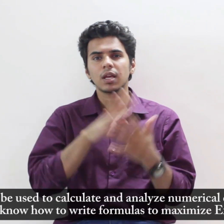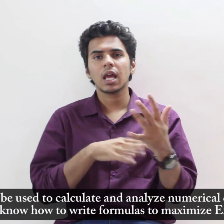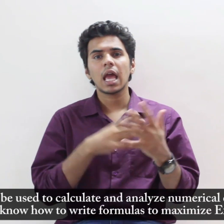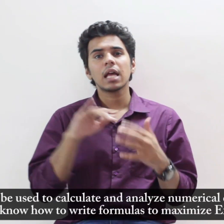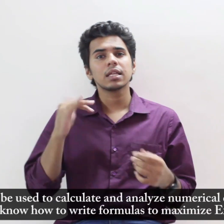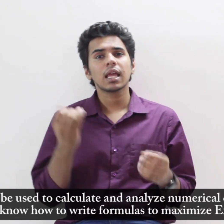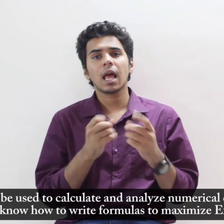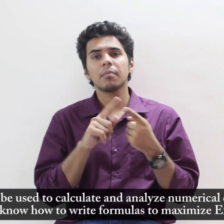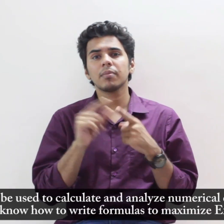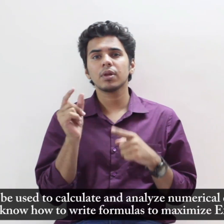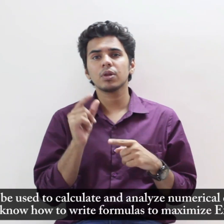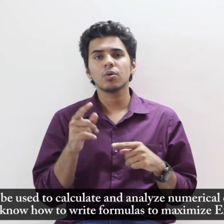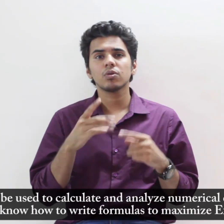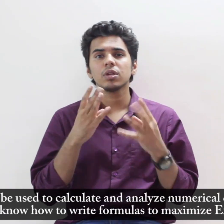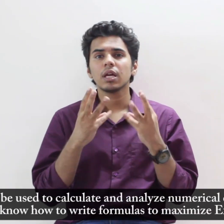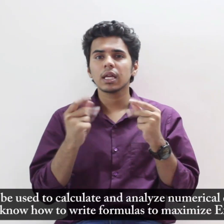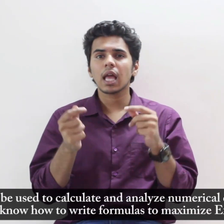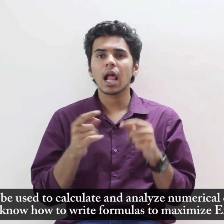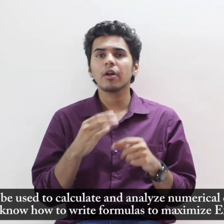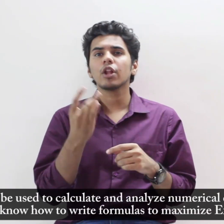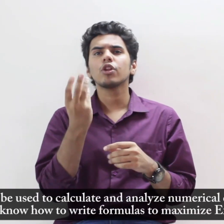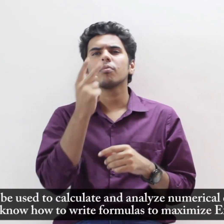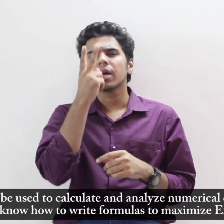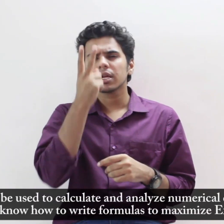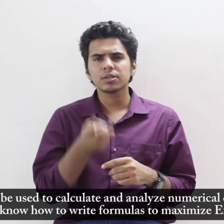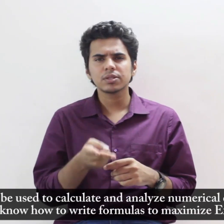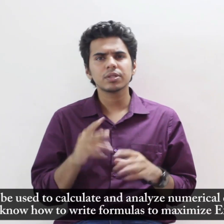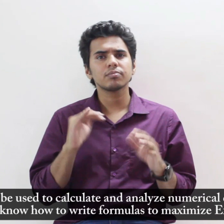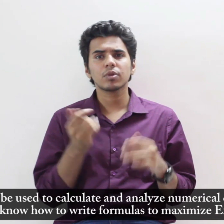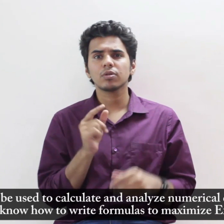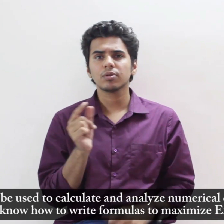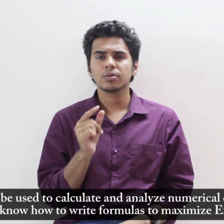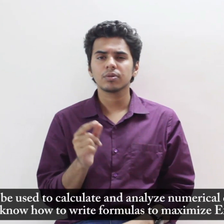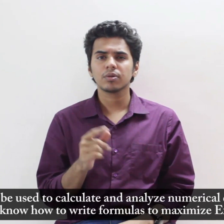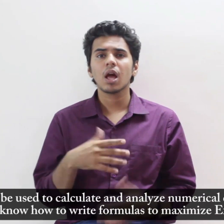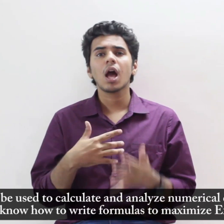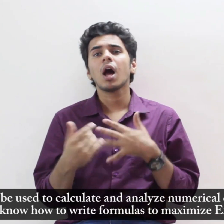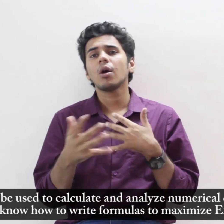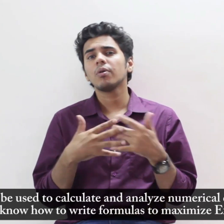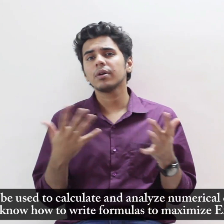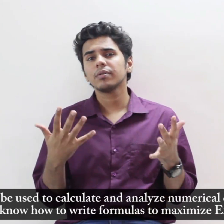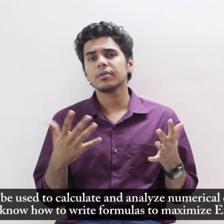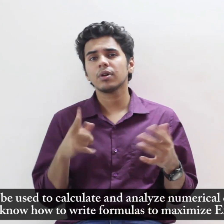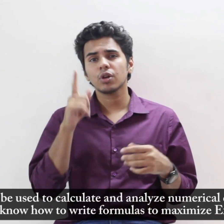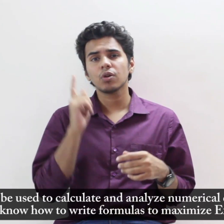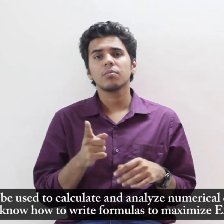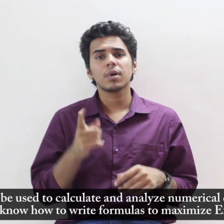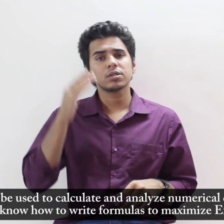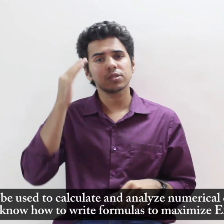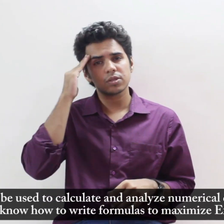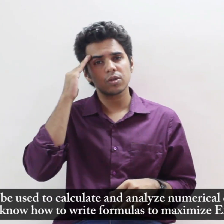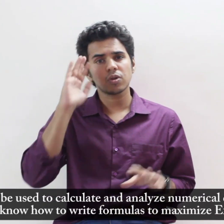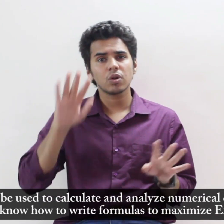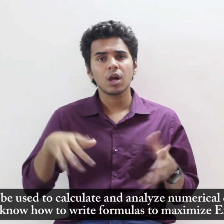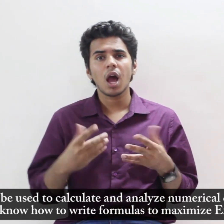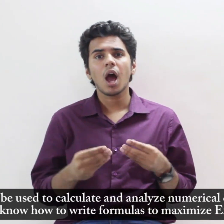Excel could be used to calculate and analyze numerical data. However, you need to know how to write formulas